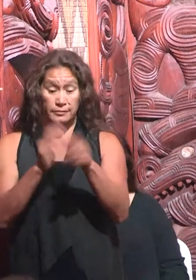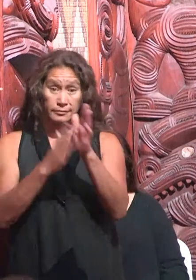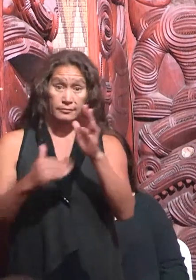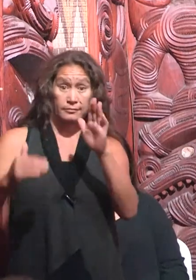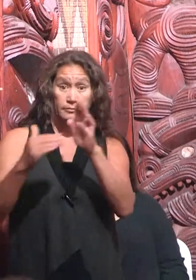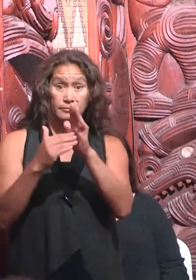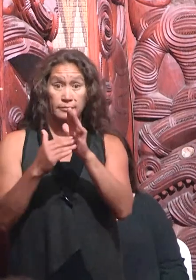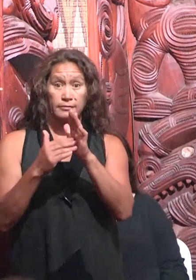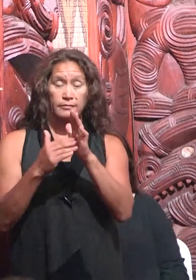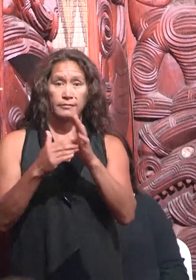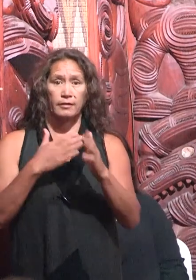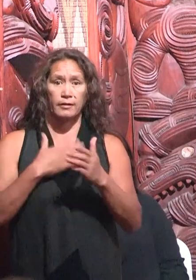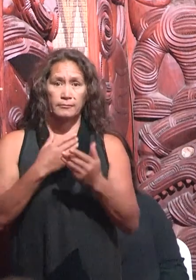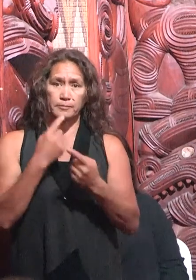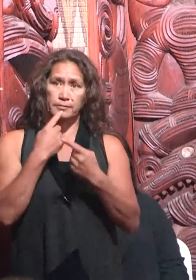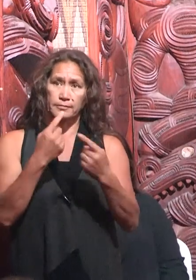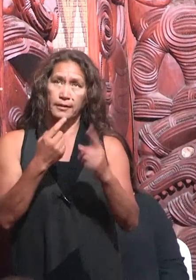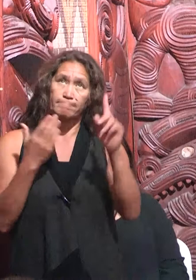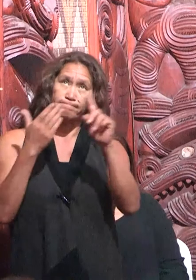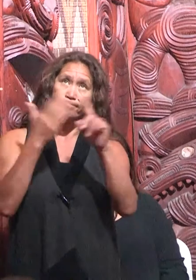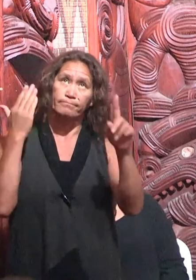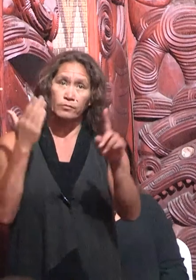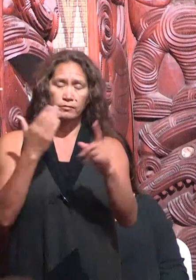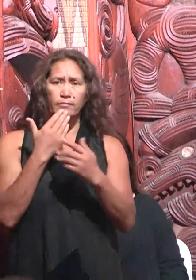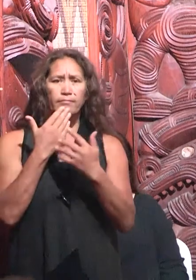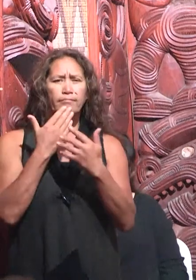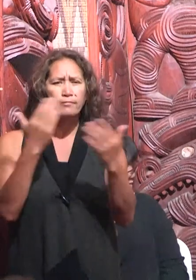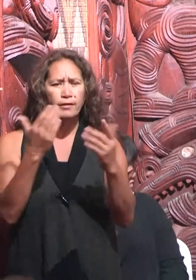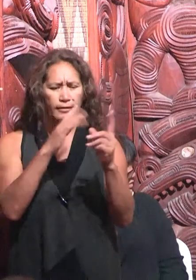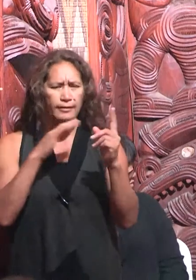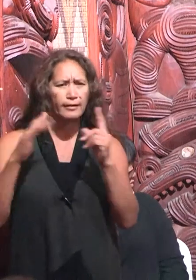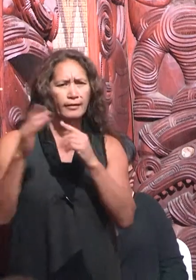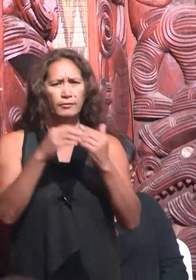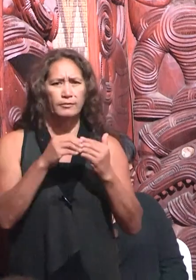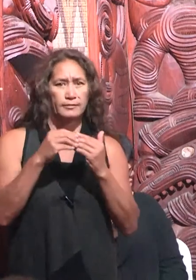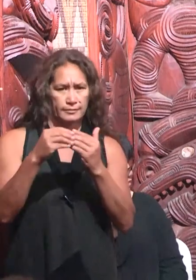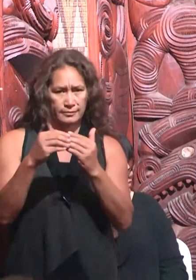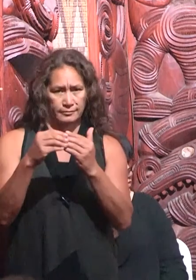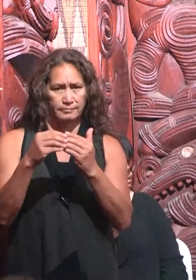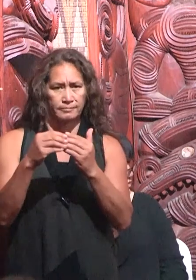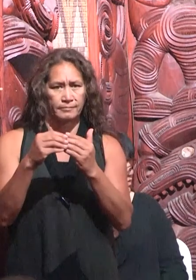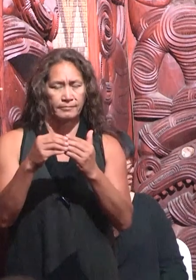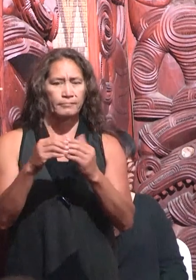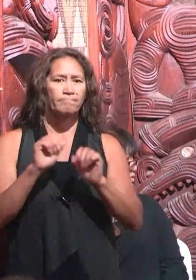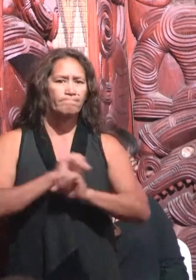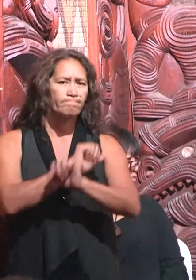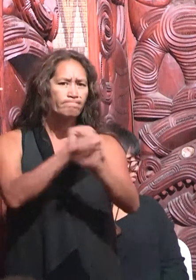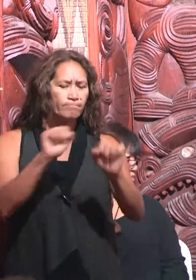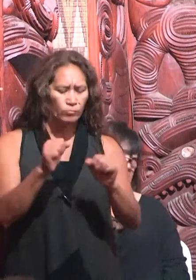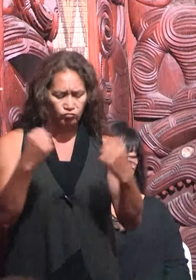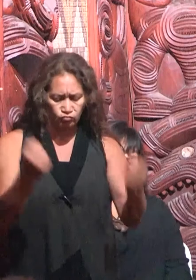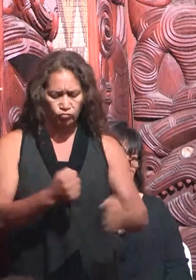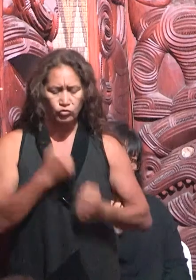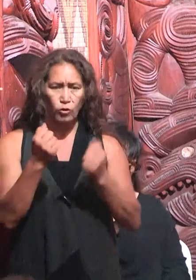New Zealand Police, to acknowledge and thank iwi leaders for that strong and